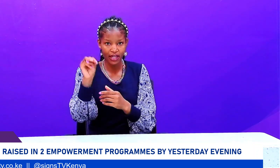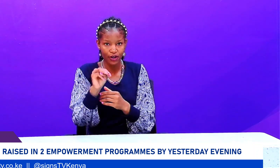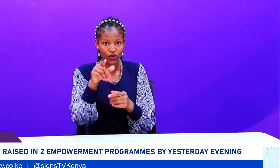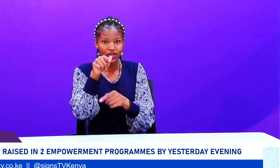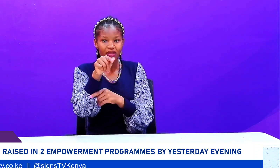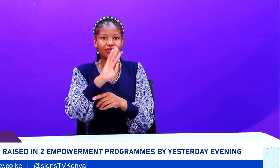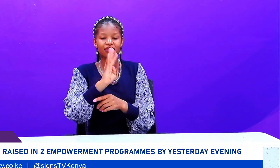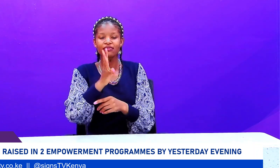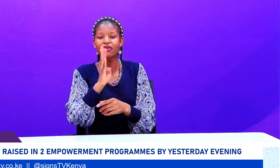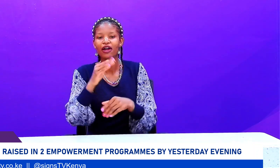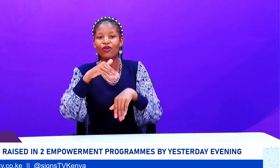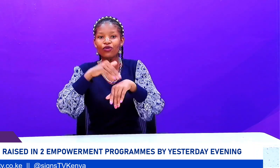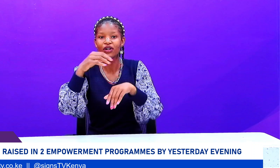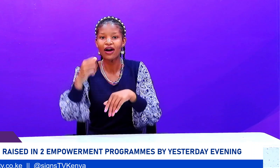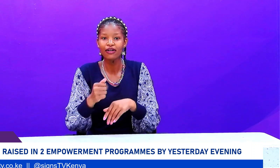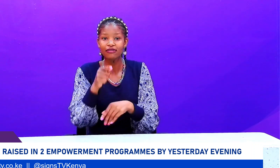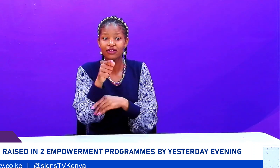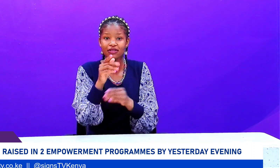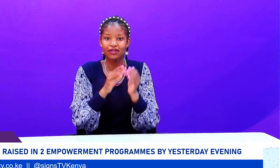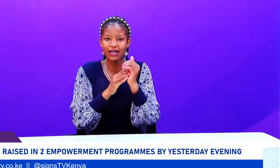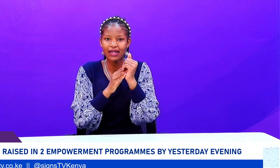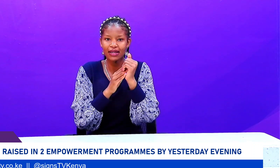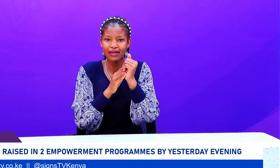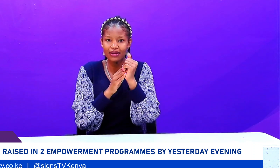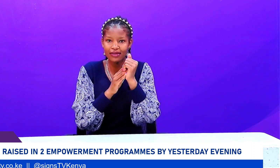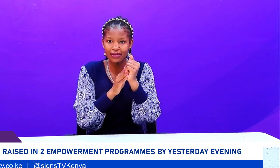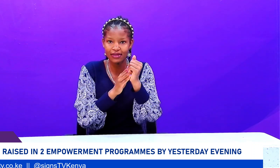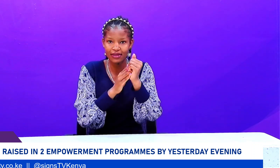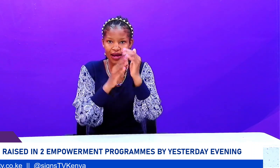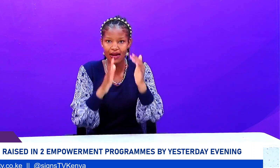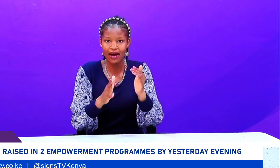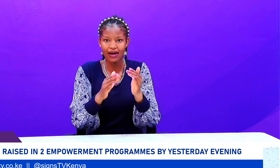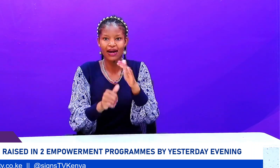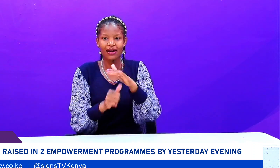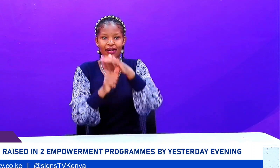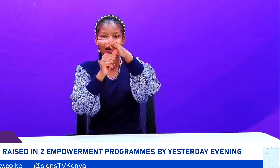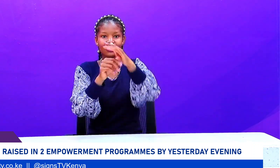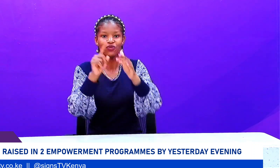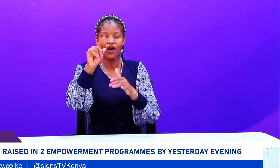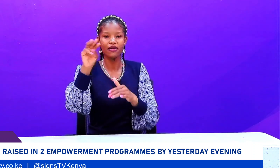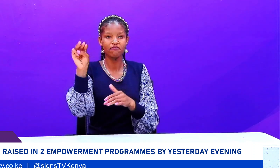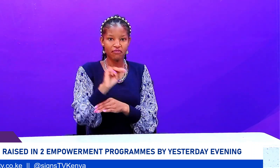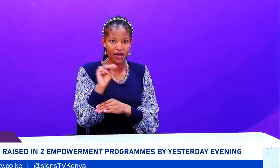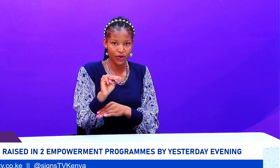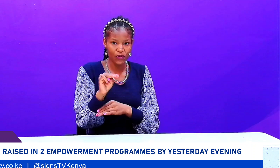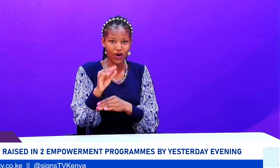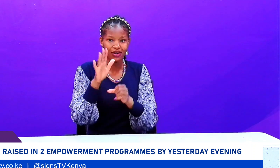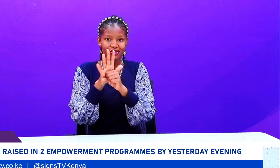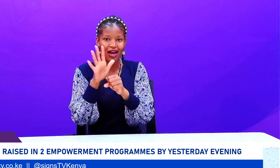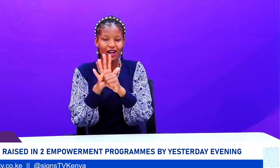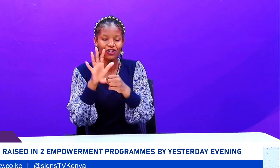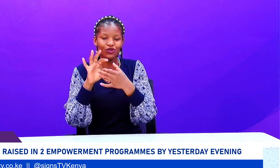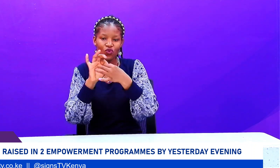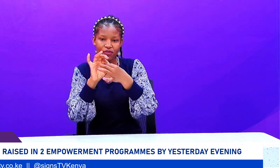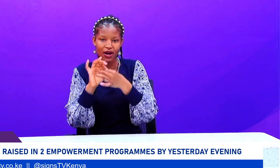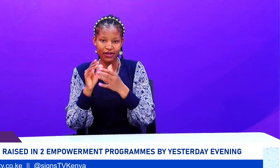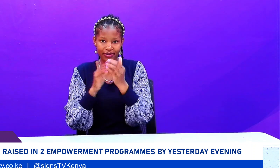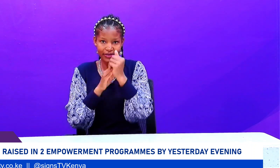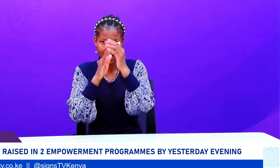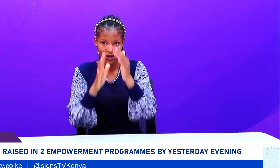out 2 million, the Speaker of the National Assembly 1 million, Majority Leader 1 million, Members of